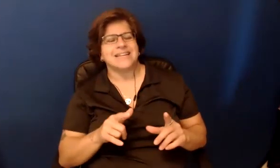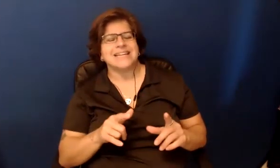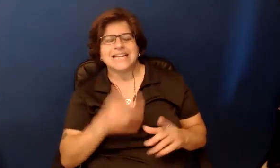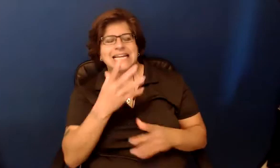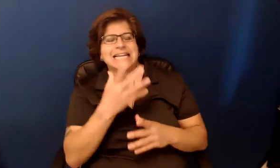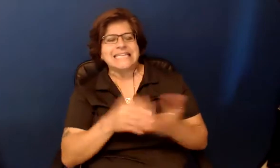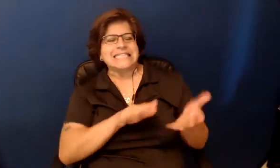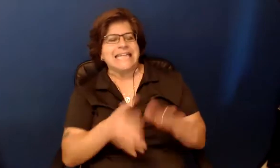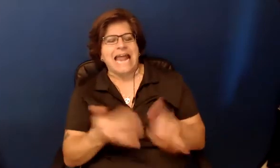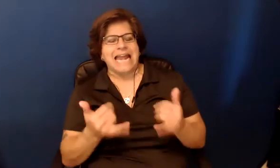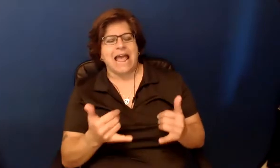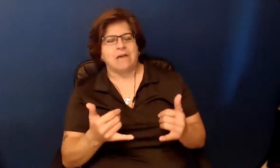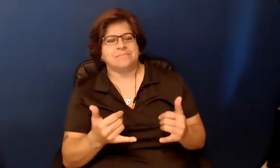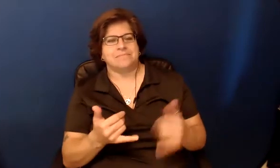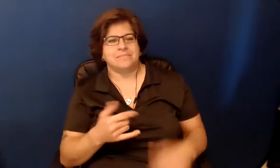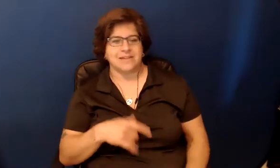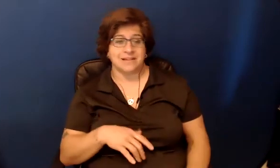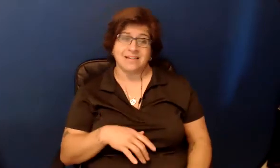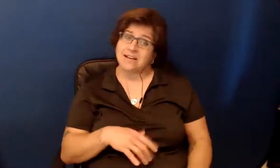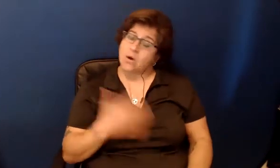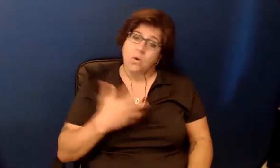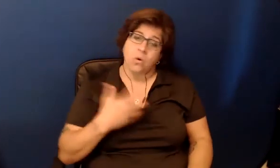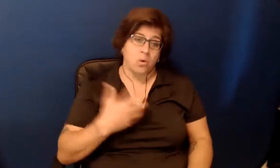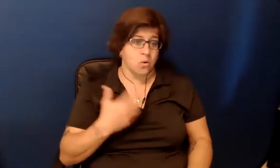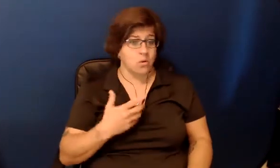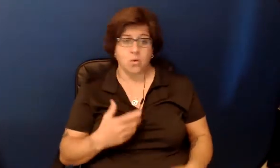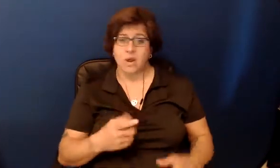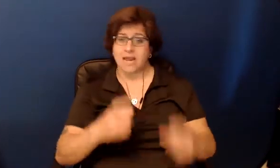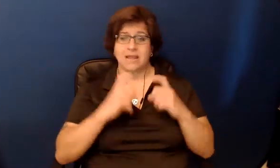My God, you tell me about the gifts that we're given here in Alcoholics Anonymous,